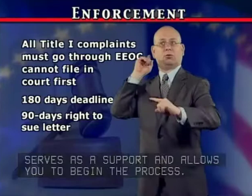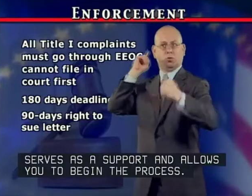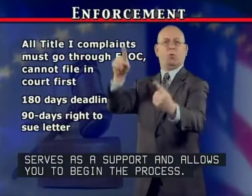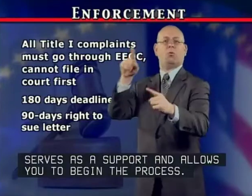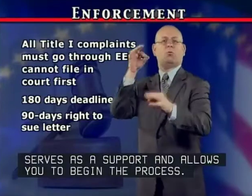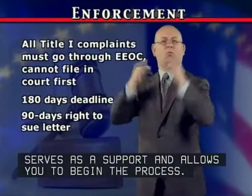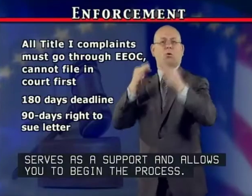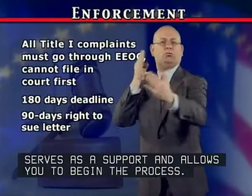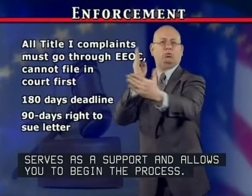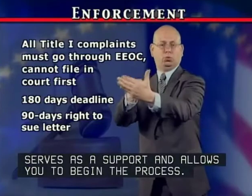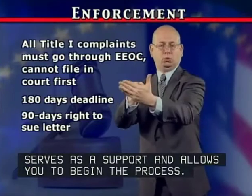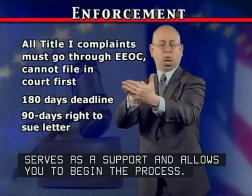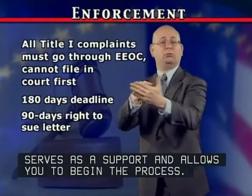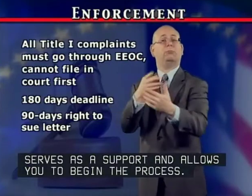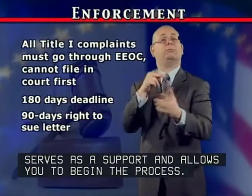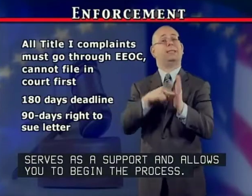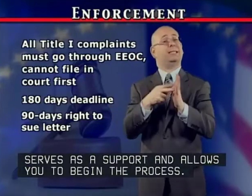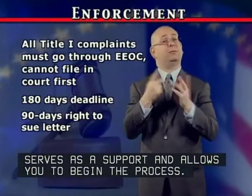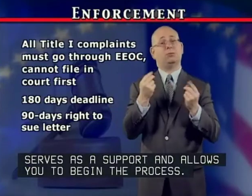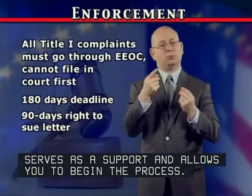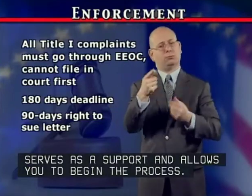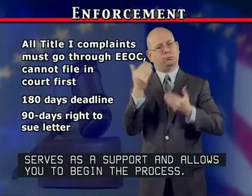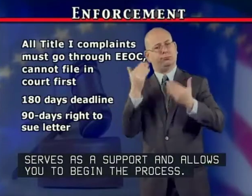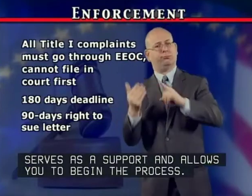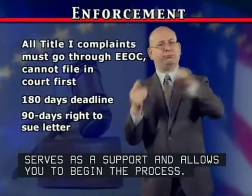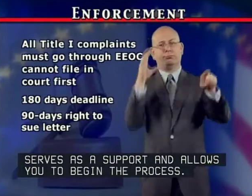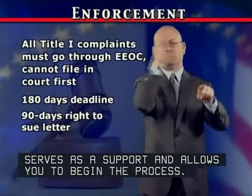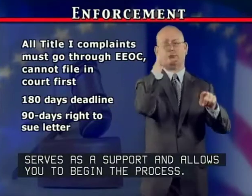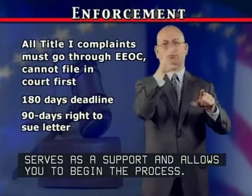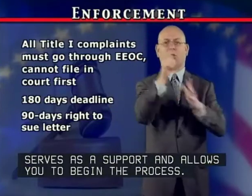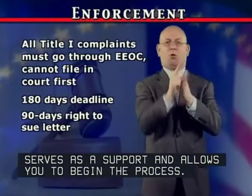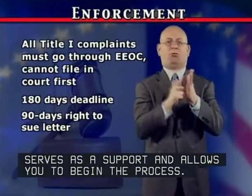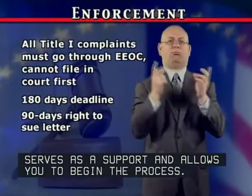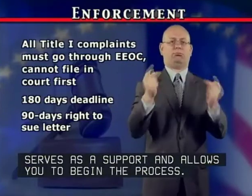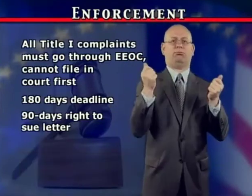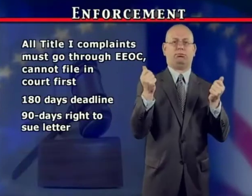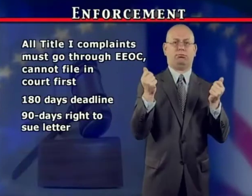but it serves as a support and allows you to begin the process.